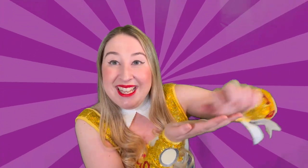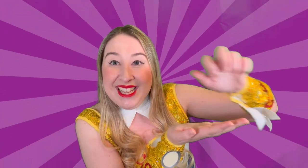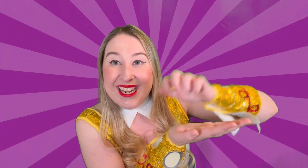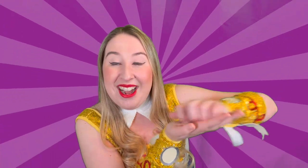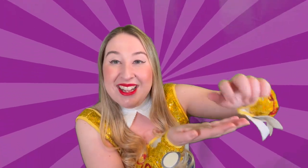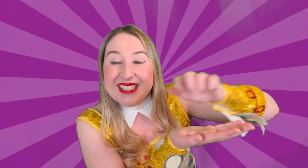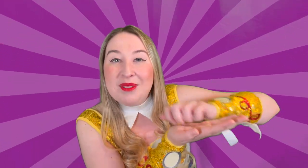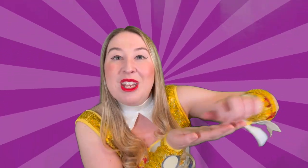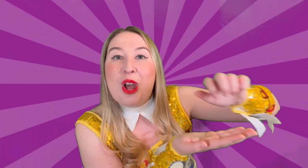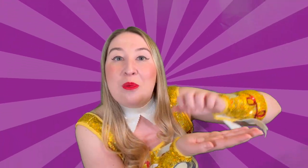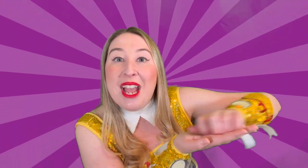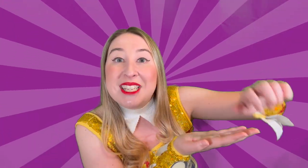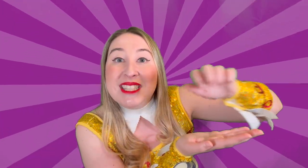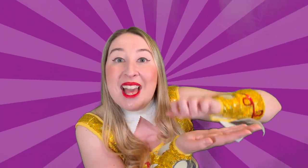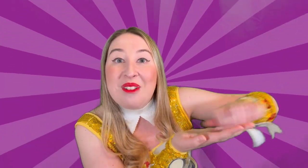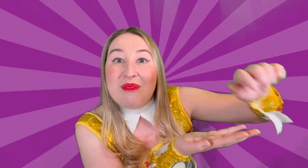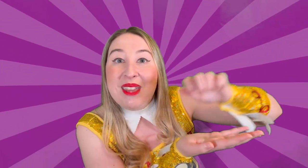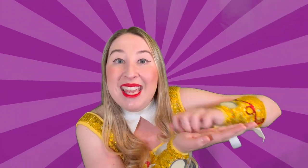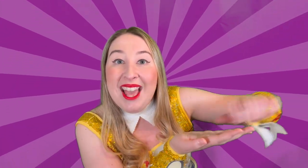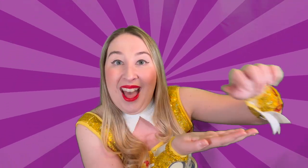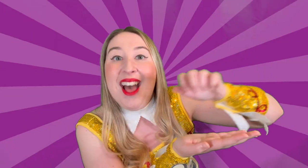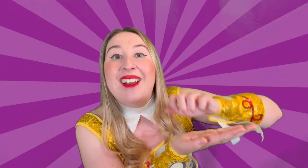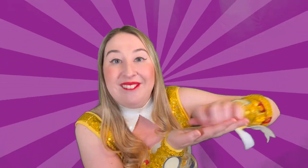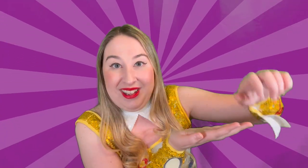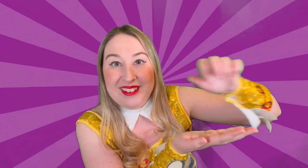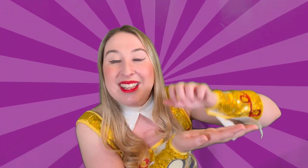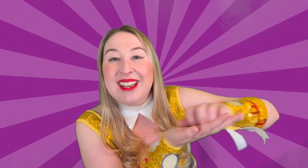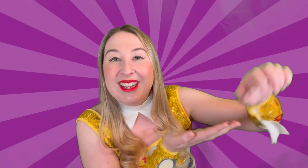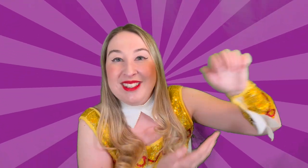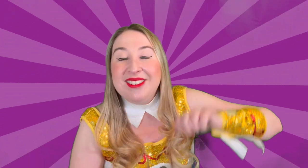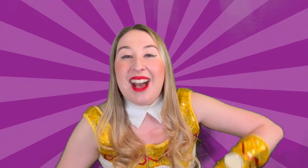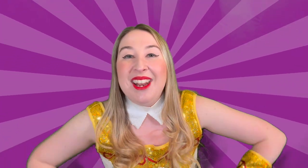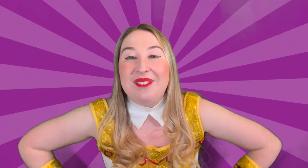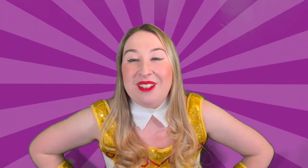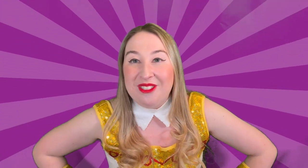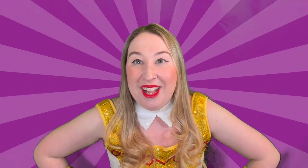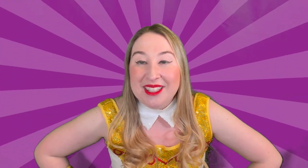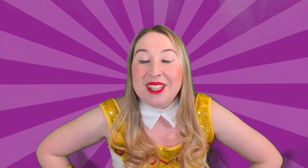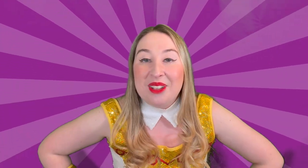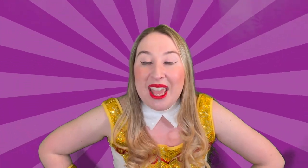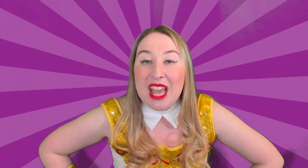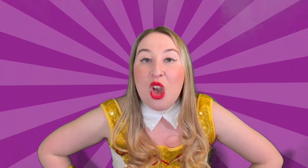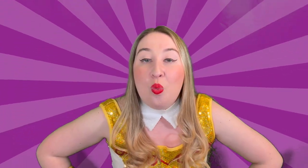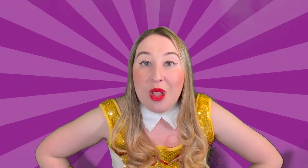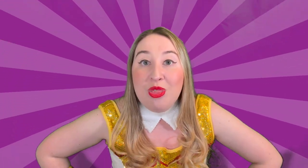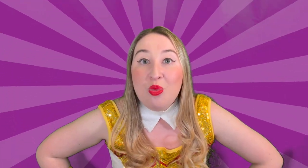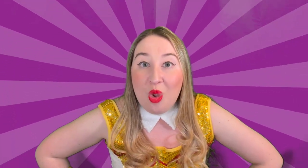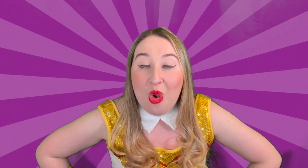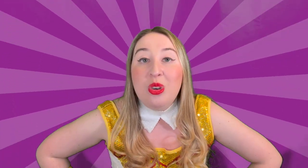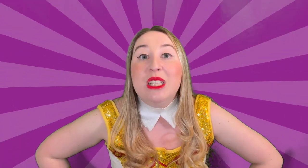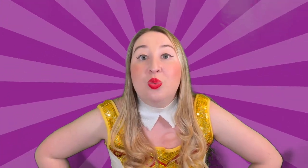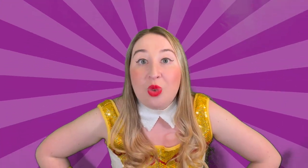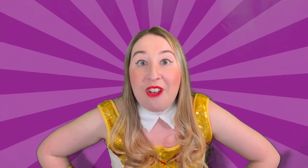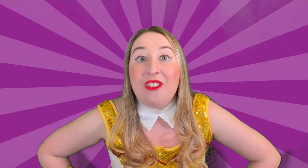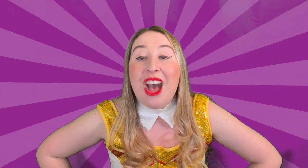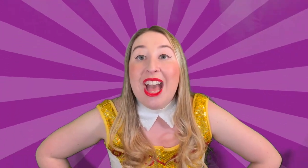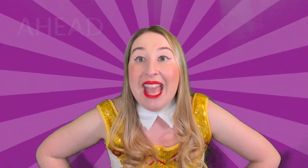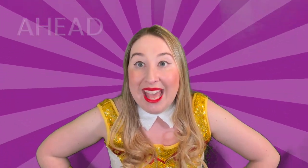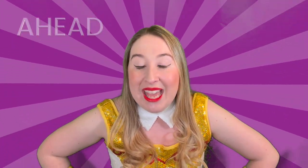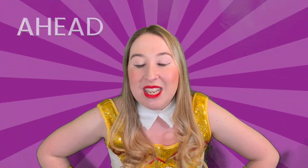good. Awesome. Can y'all practice that with me? Very good. You got it, my friends. Okay, when the road is rough ahead.